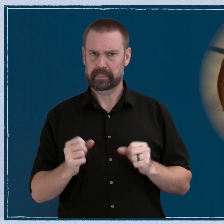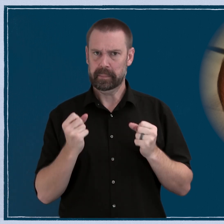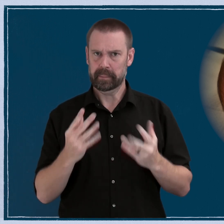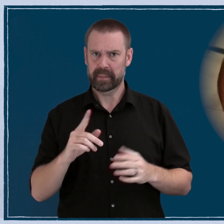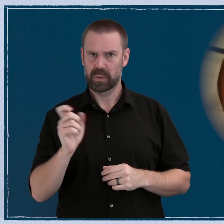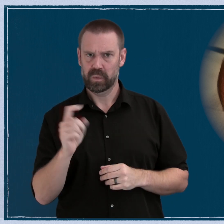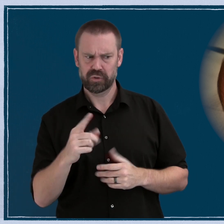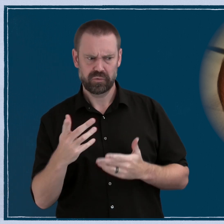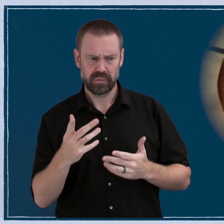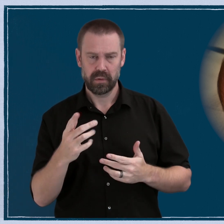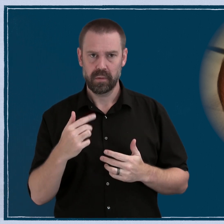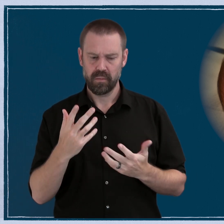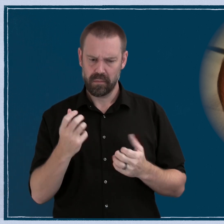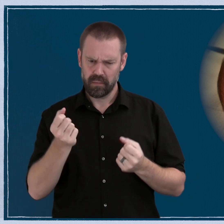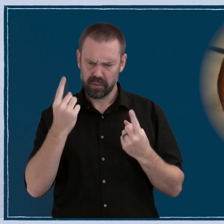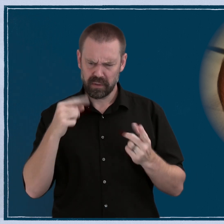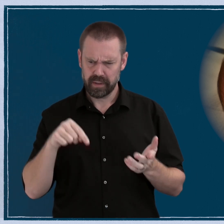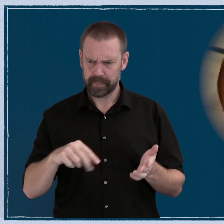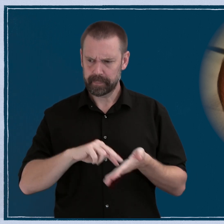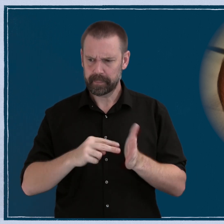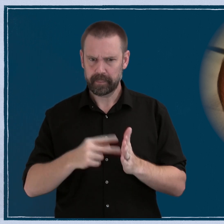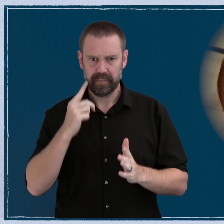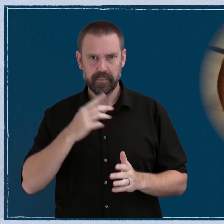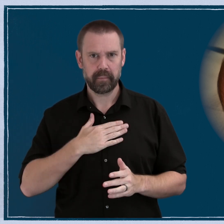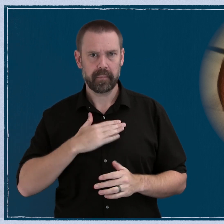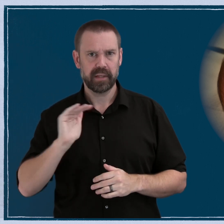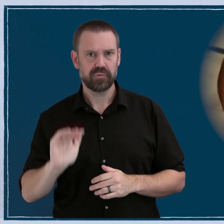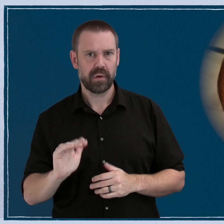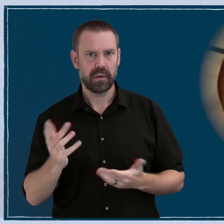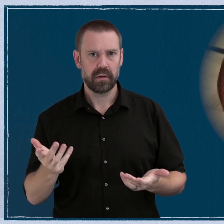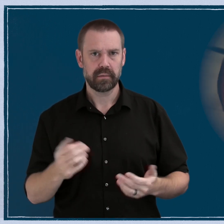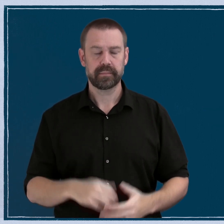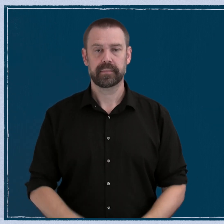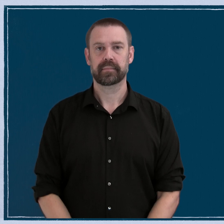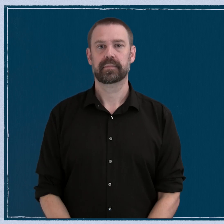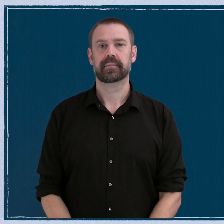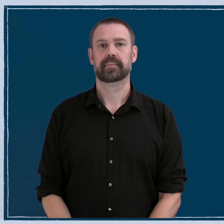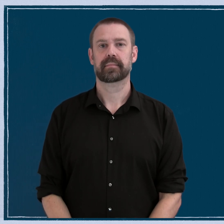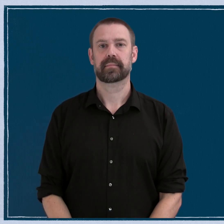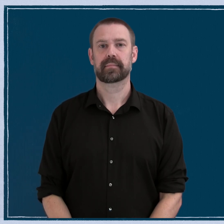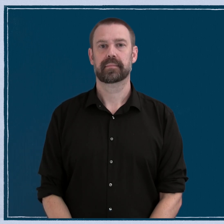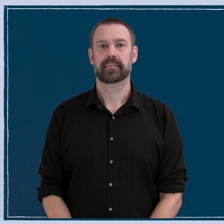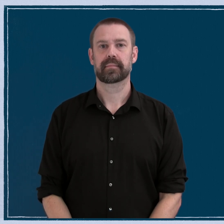They just wanted to understand what this really meant for their child.